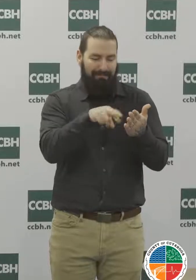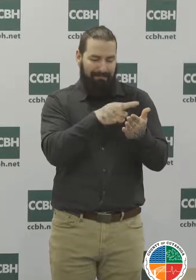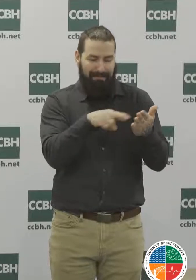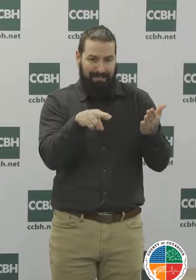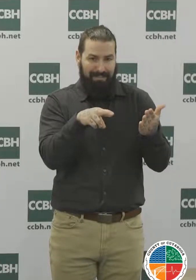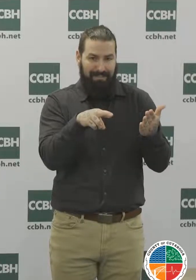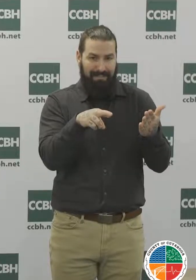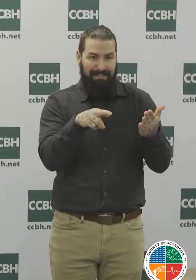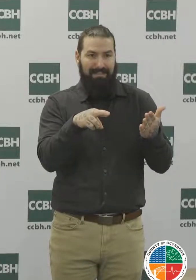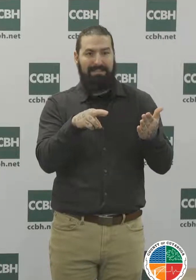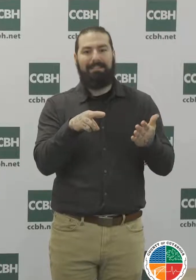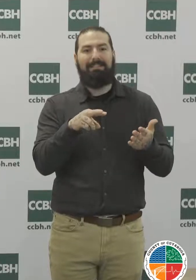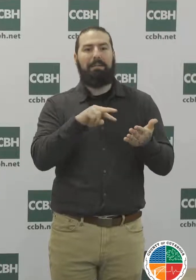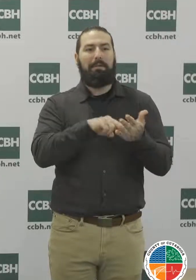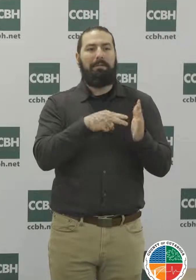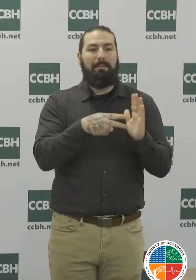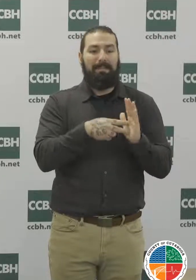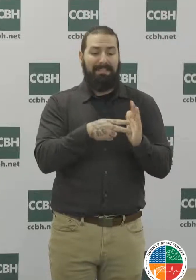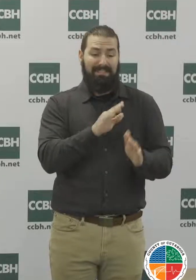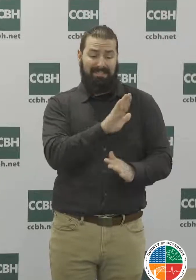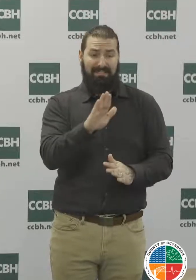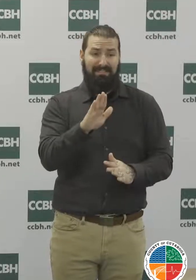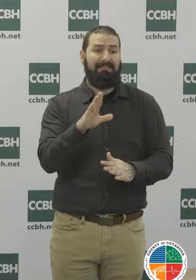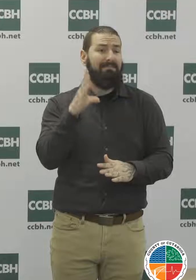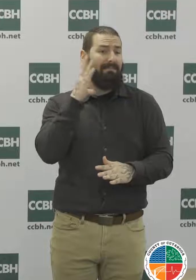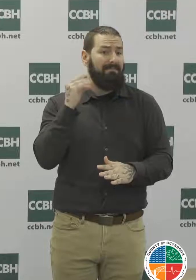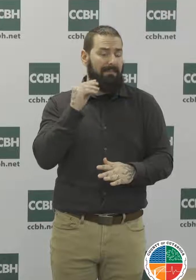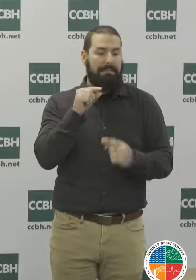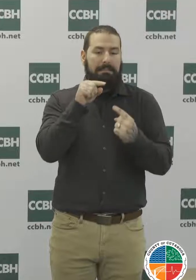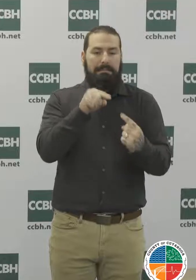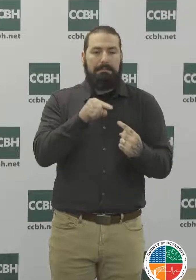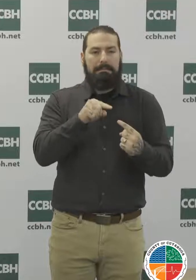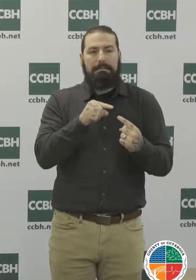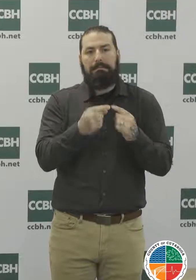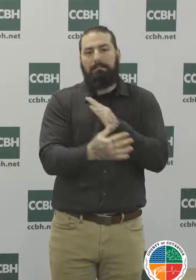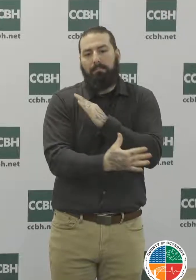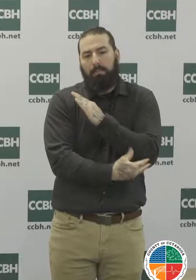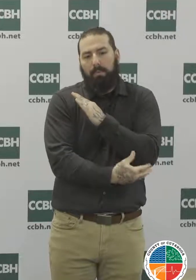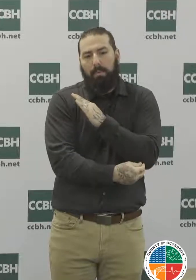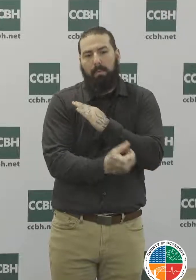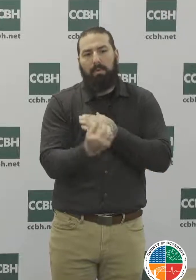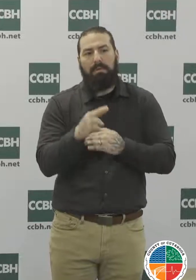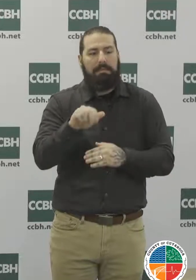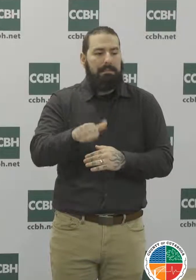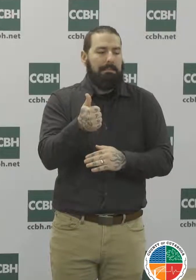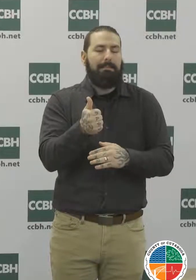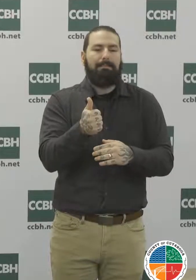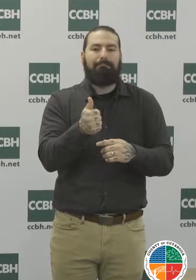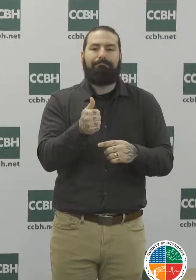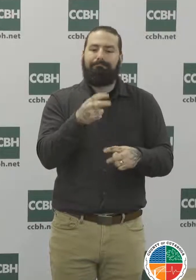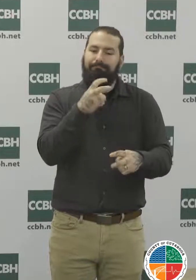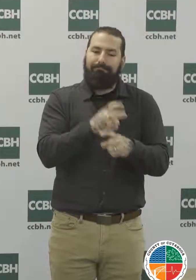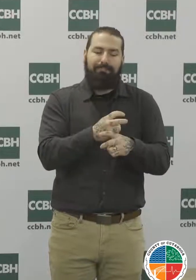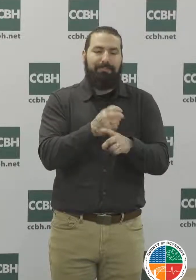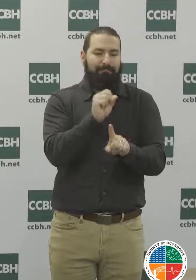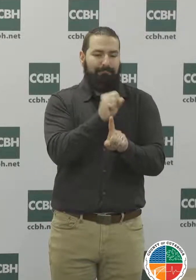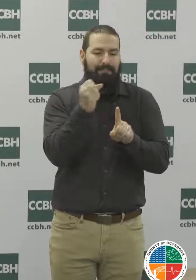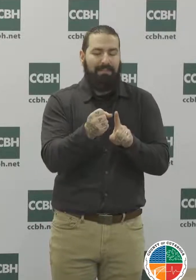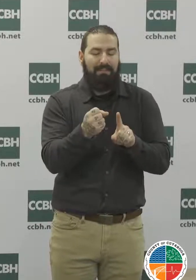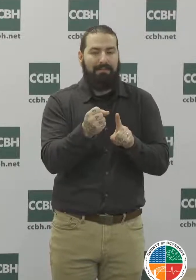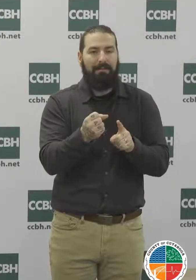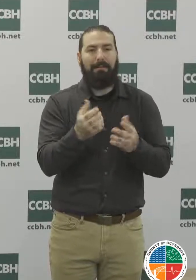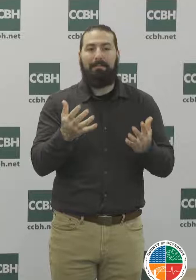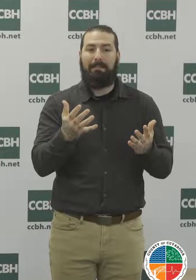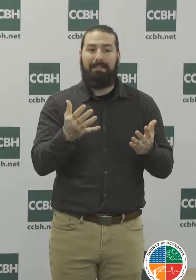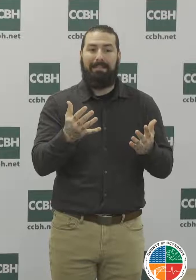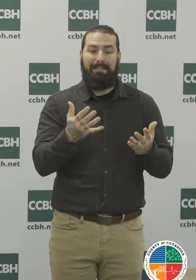way invalidates your experience of struggle in poverty or other difficult circumstances. But what those of us